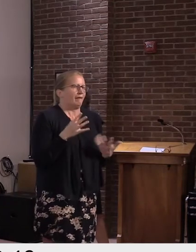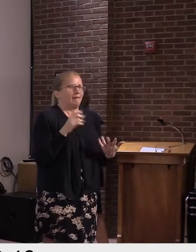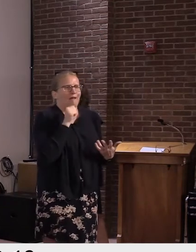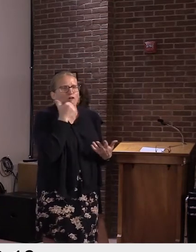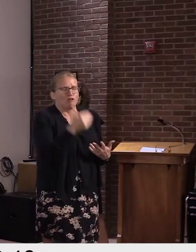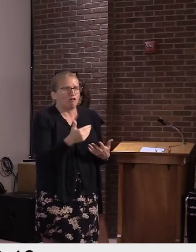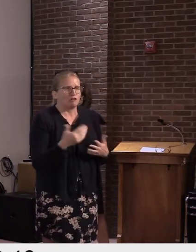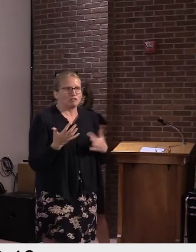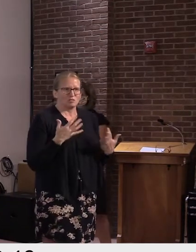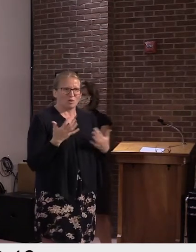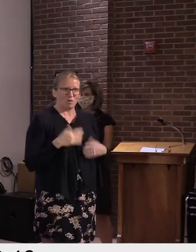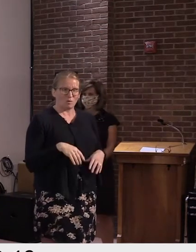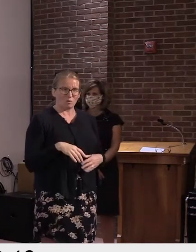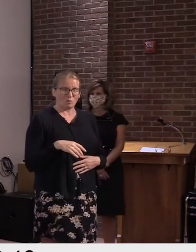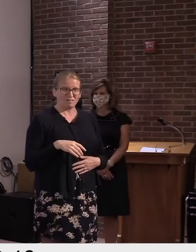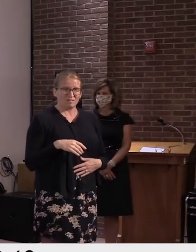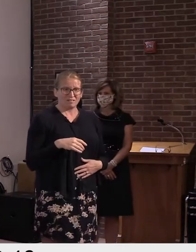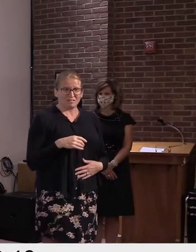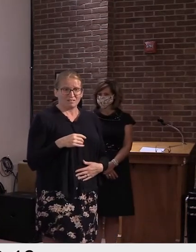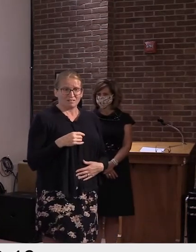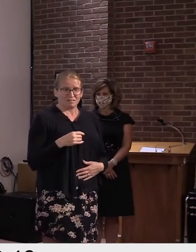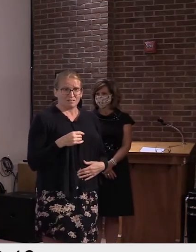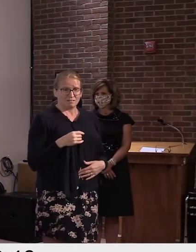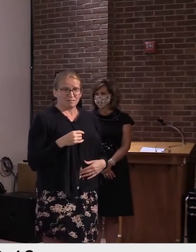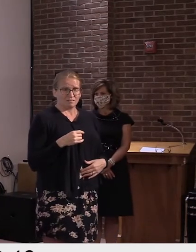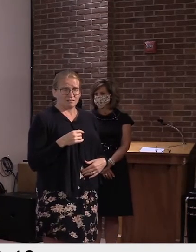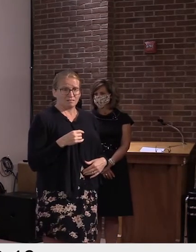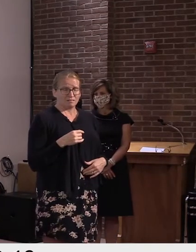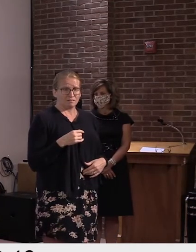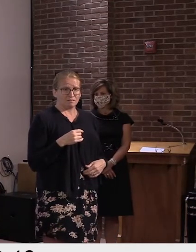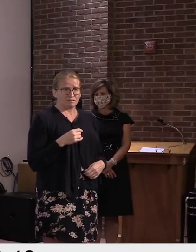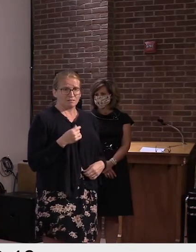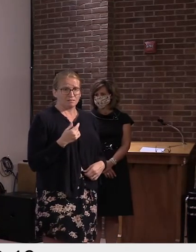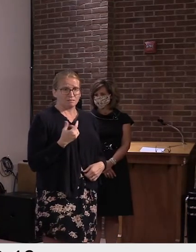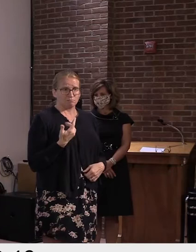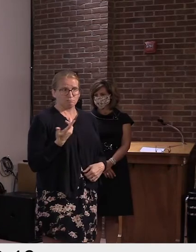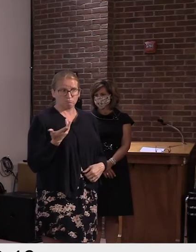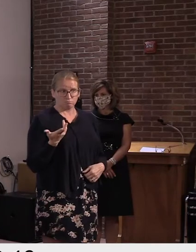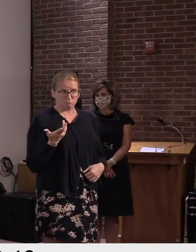is the 70% that is the